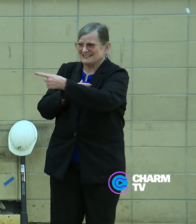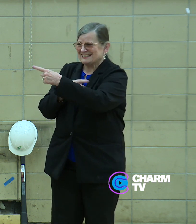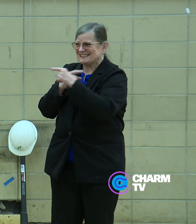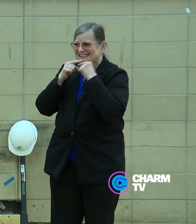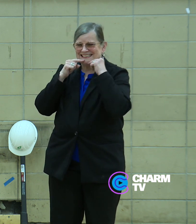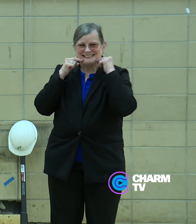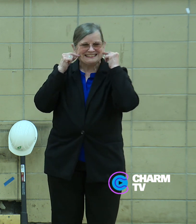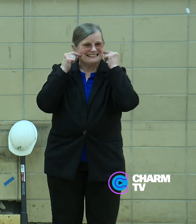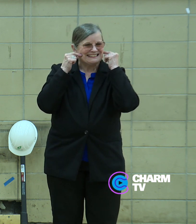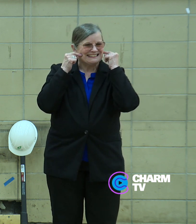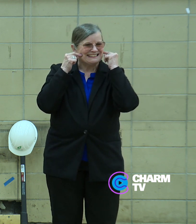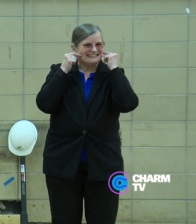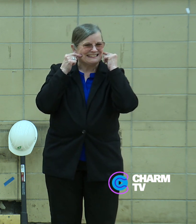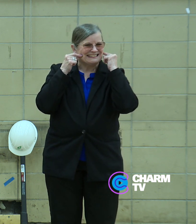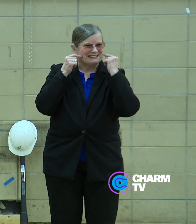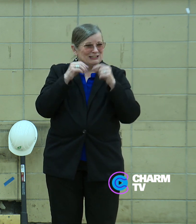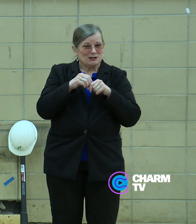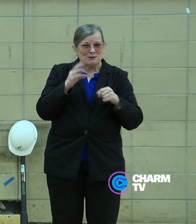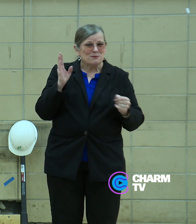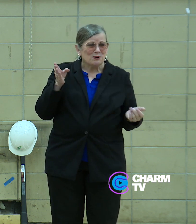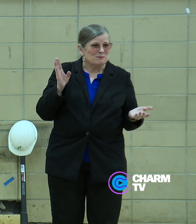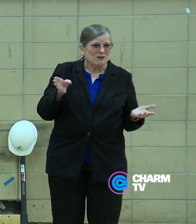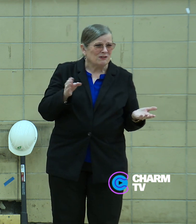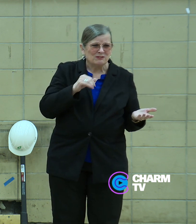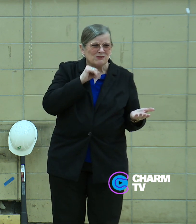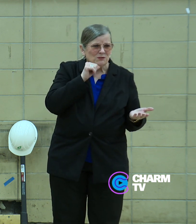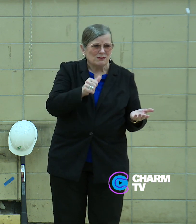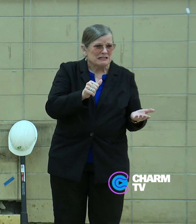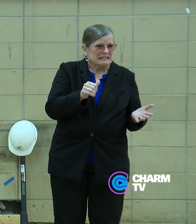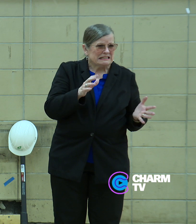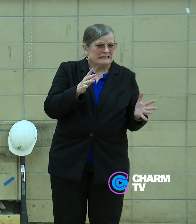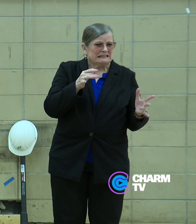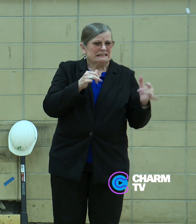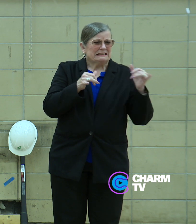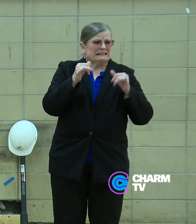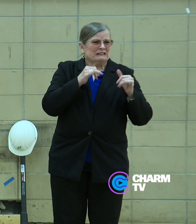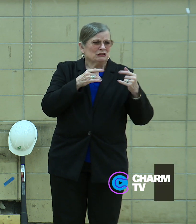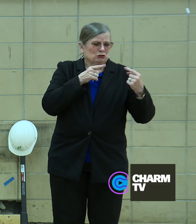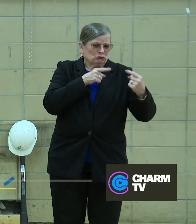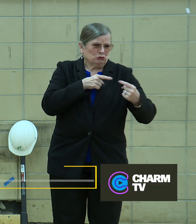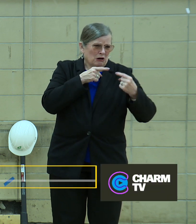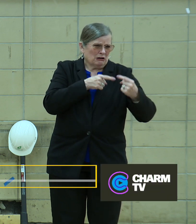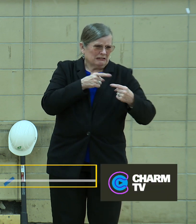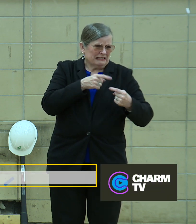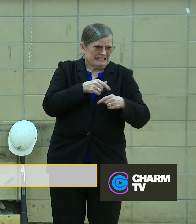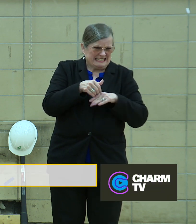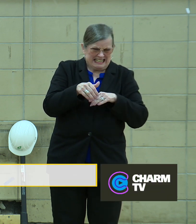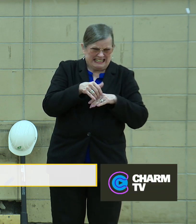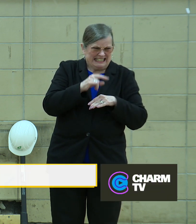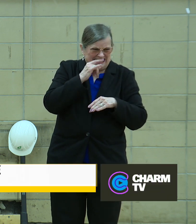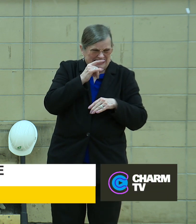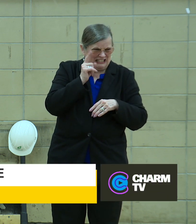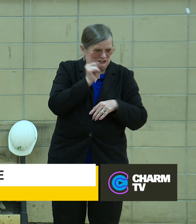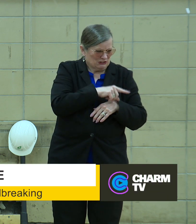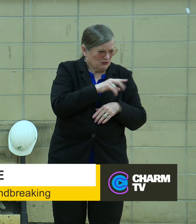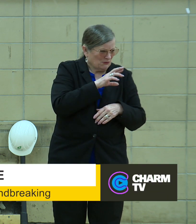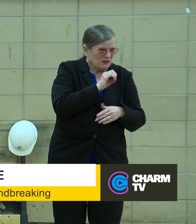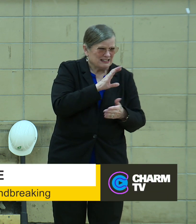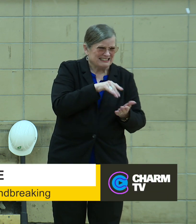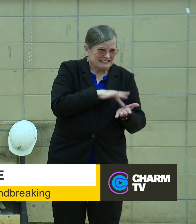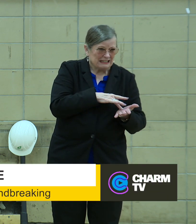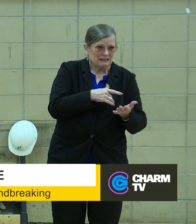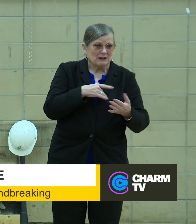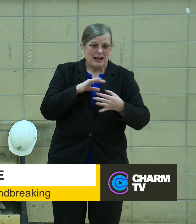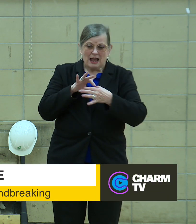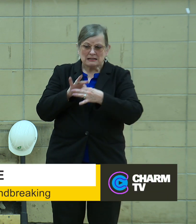in Baltimore, you don't have to struggle to get kids in Baltimore to go to rec centers, right? Like, this building is attached to a school. They literally walk